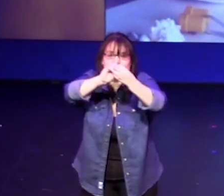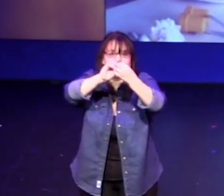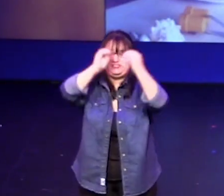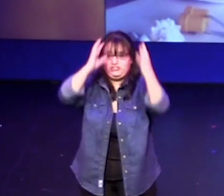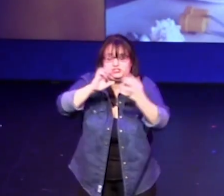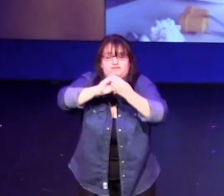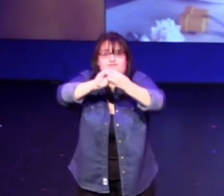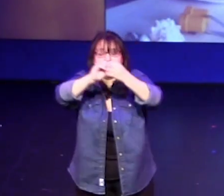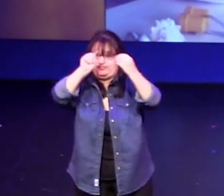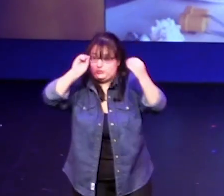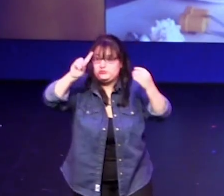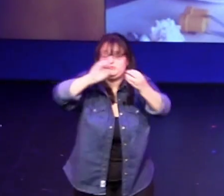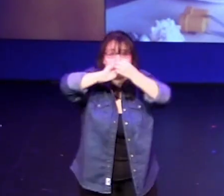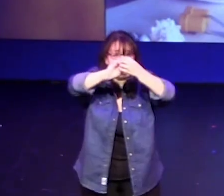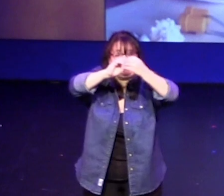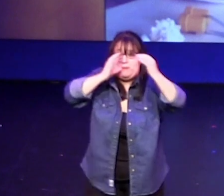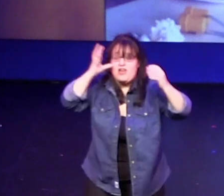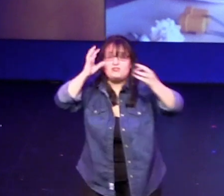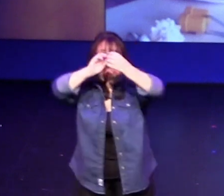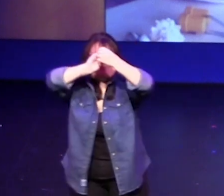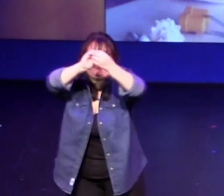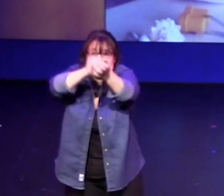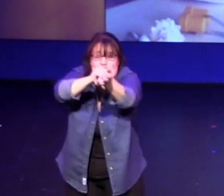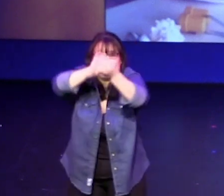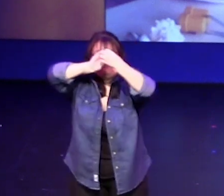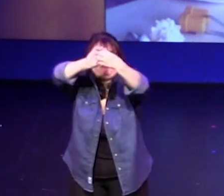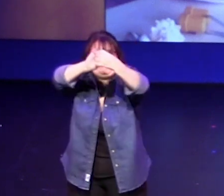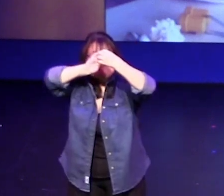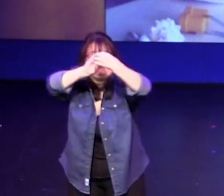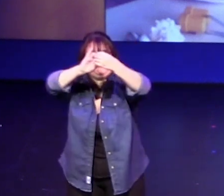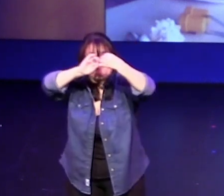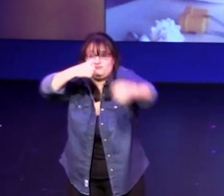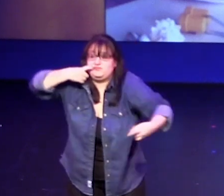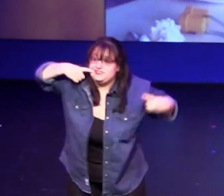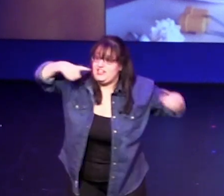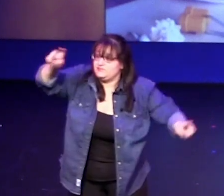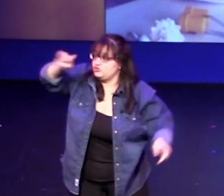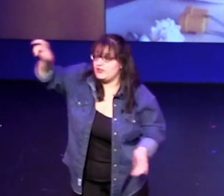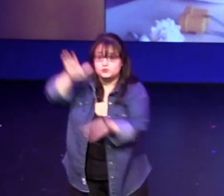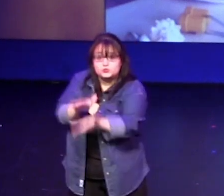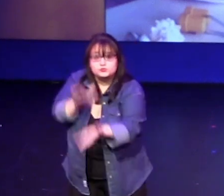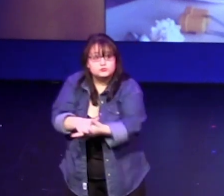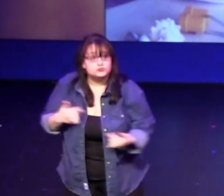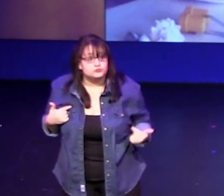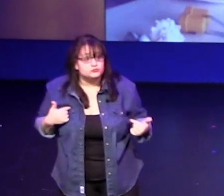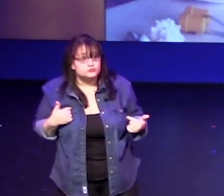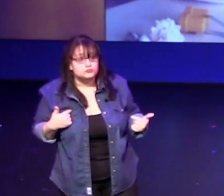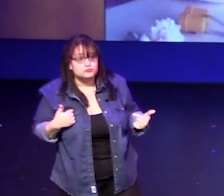I fought with the school, I fought with my teachers, with my parents, with the doctors, with the audiologists, and I did transfer